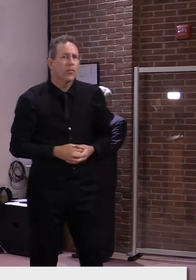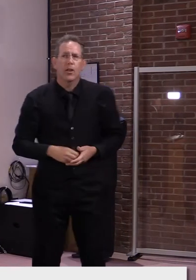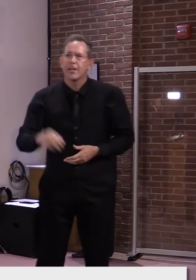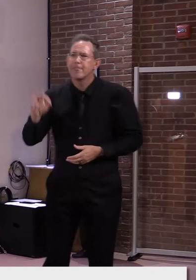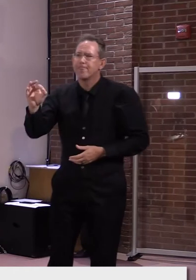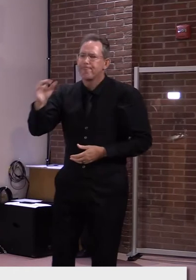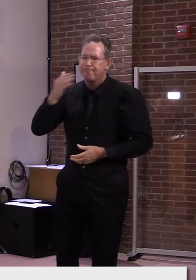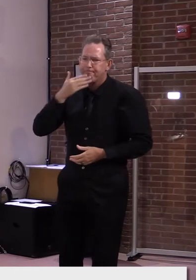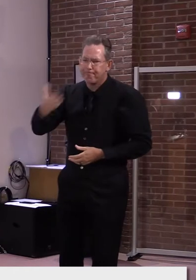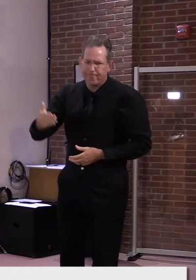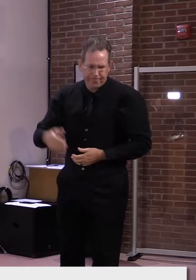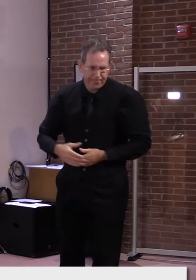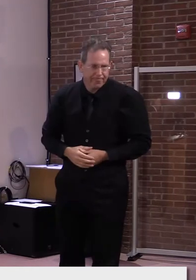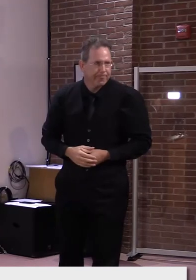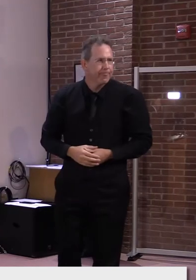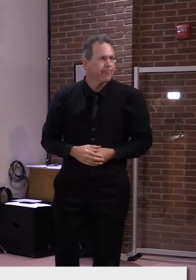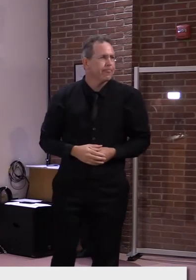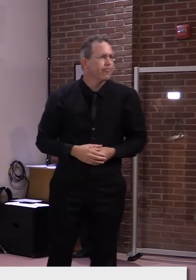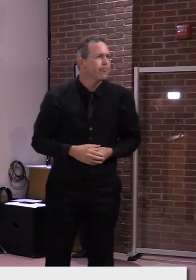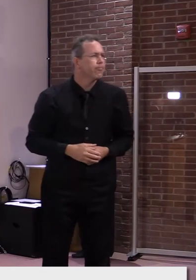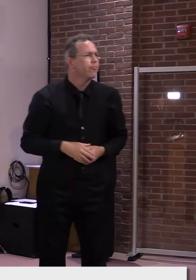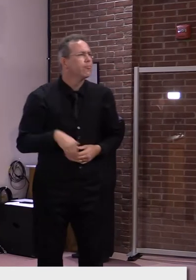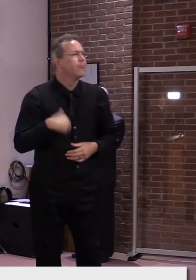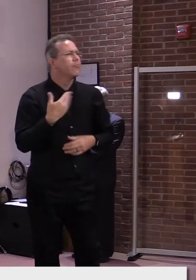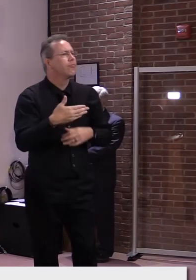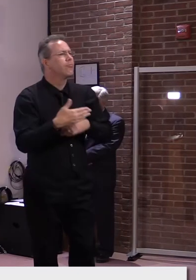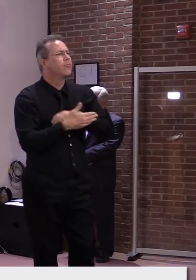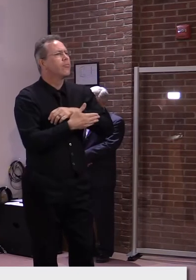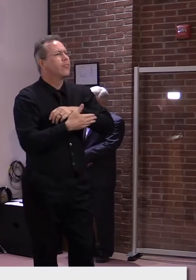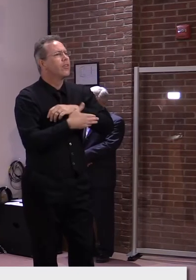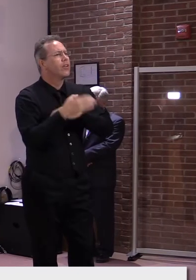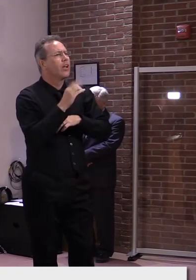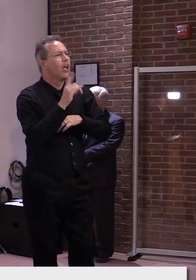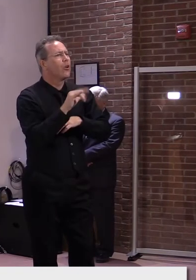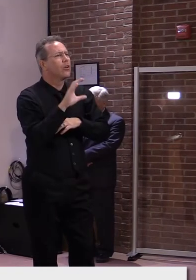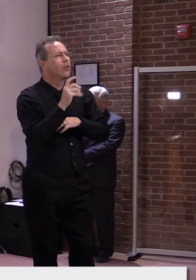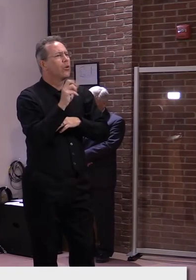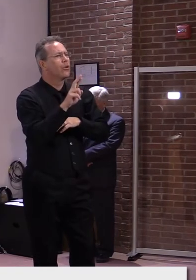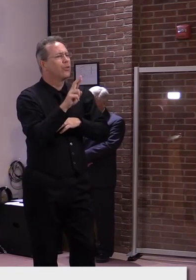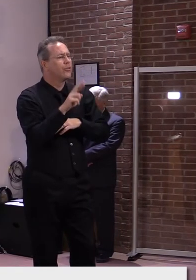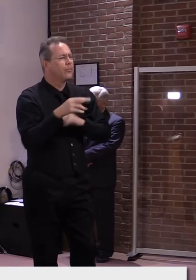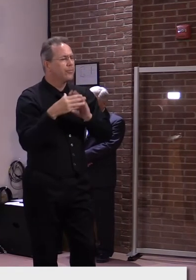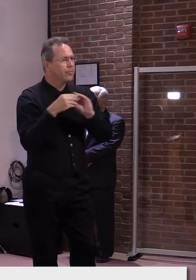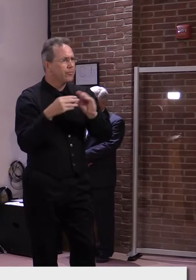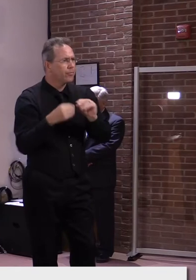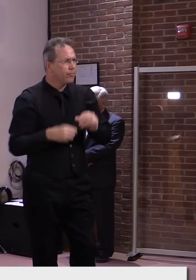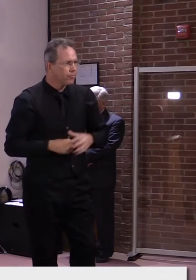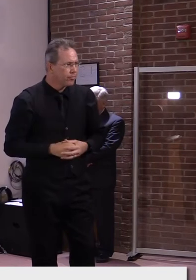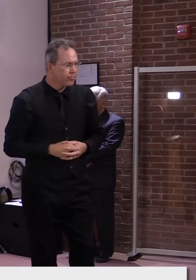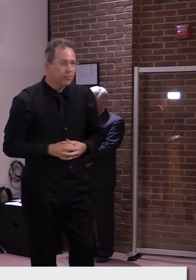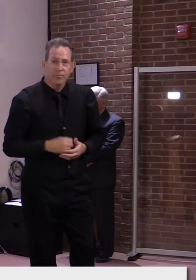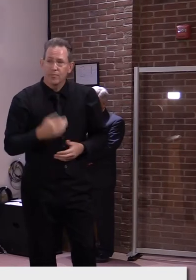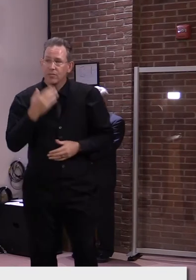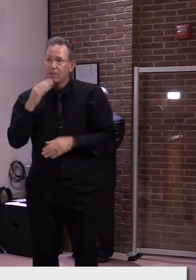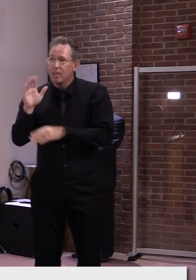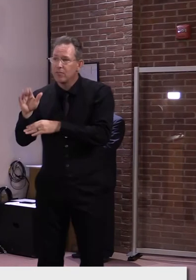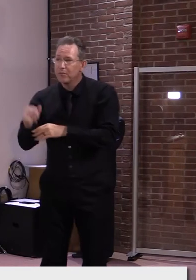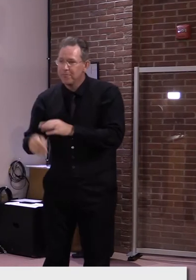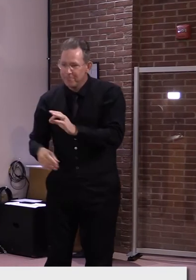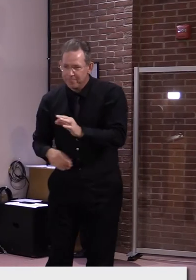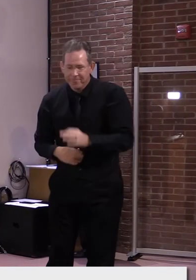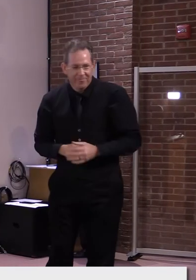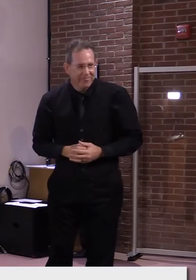Greg Lamoureux, the County Courier. Good afternoon, Governor. So I just want to clarify, the